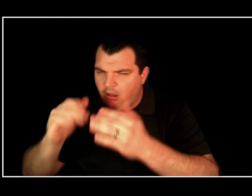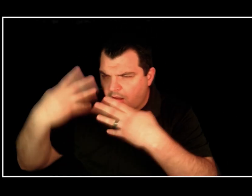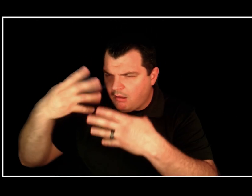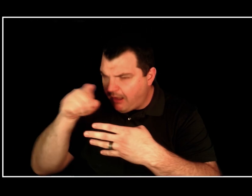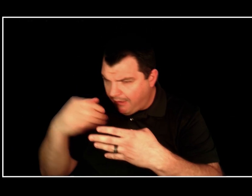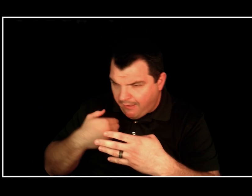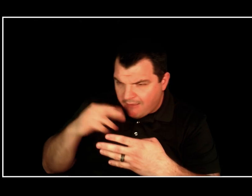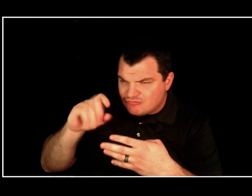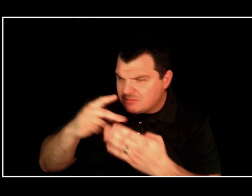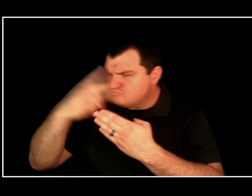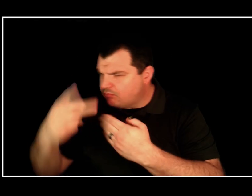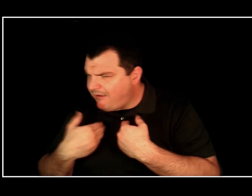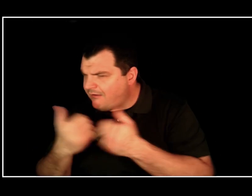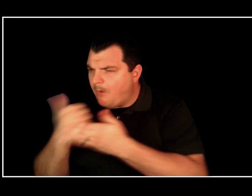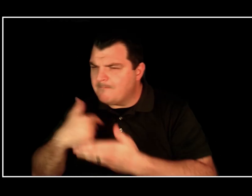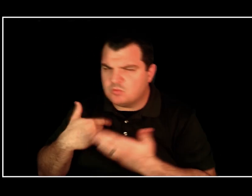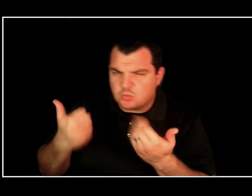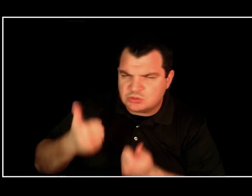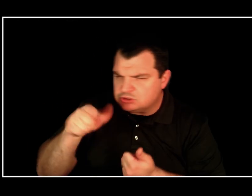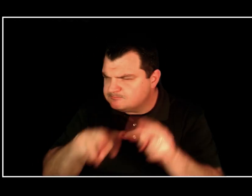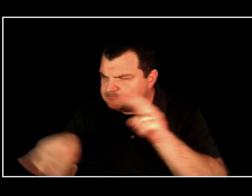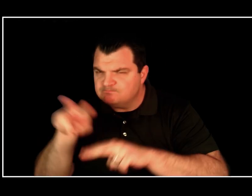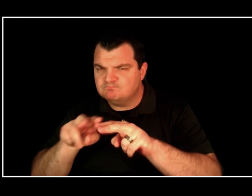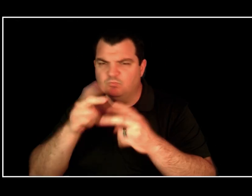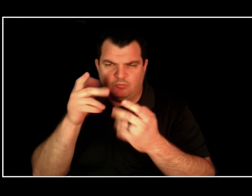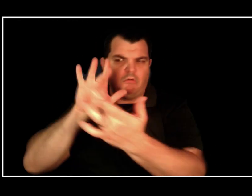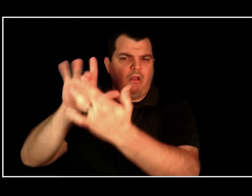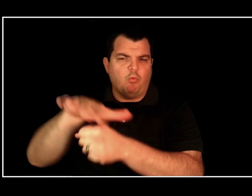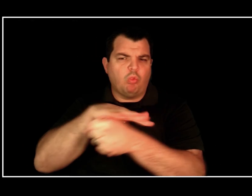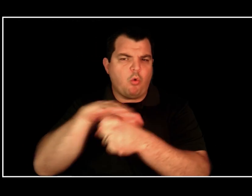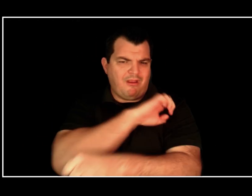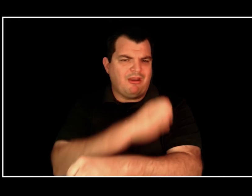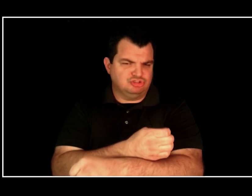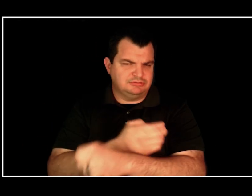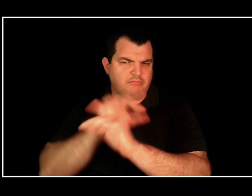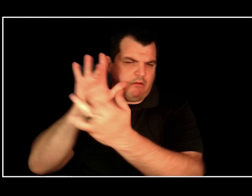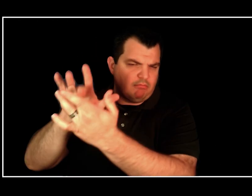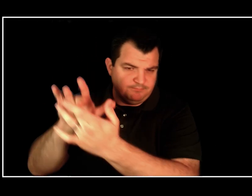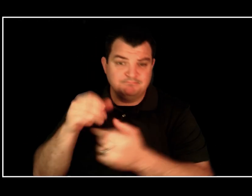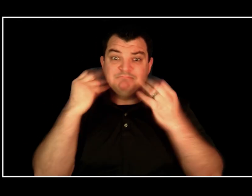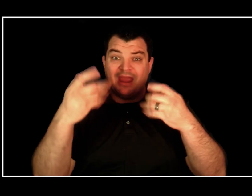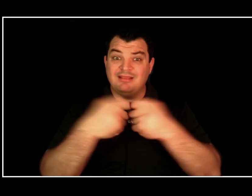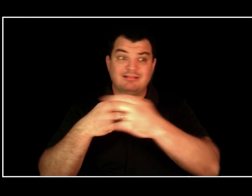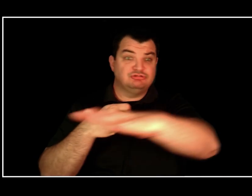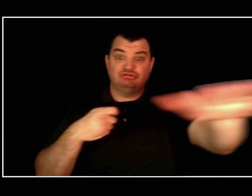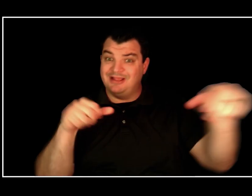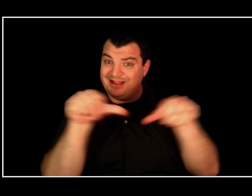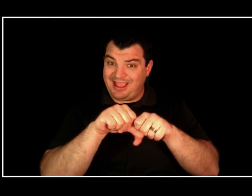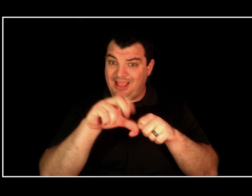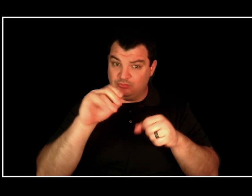a good idea to check for rebates and energy programs from your local energy provider. Many electric and gas utilities offer rebates